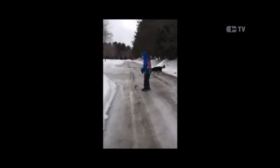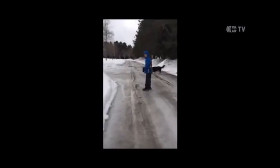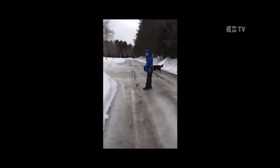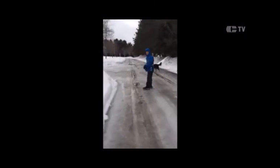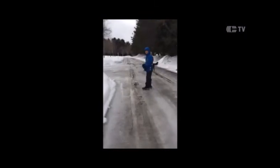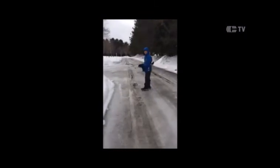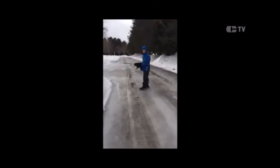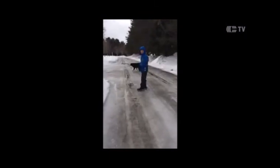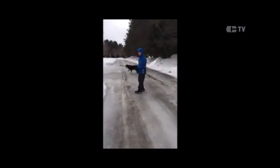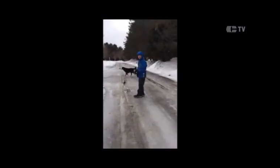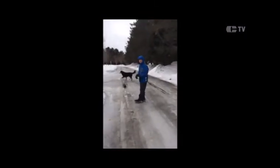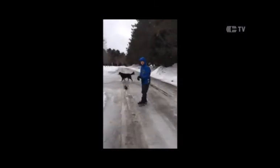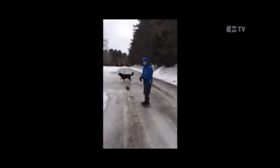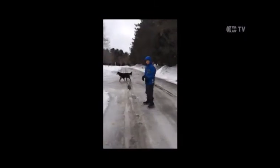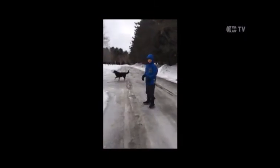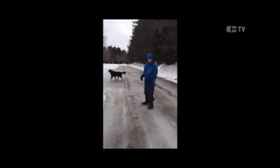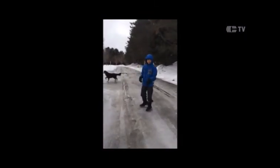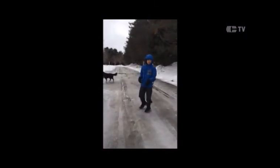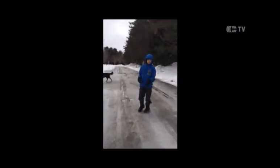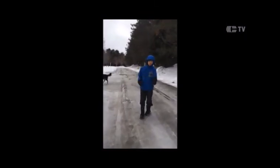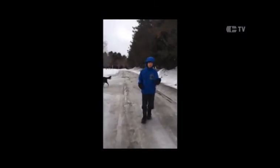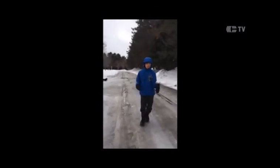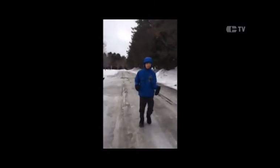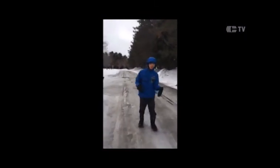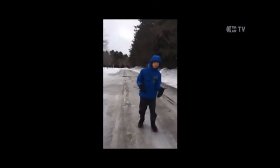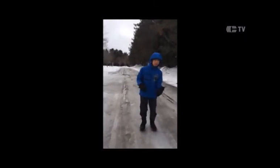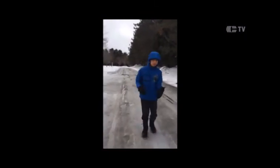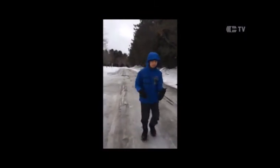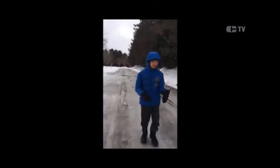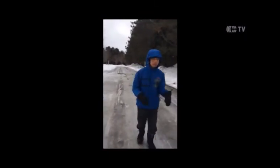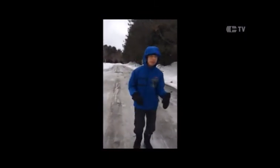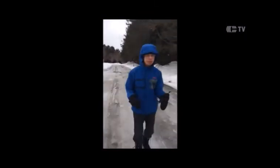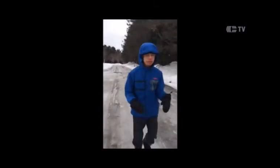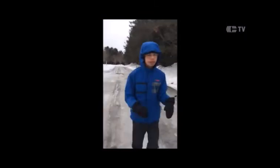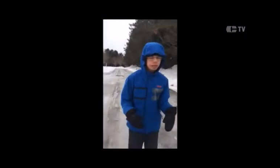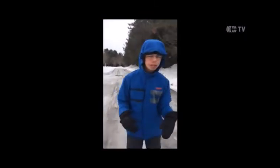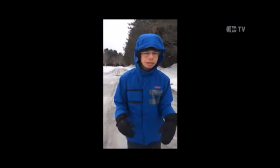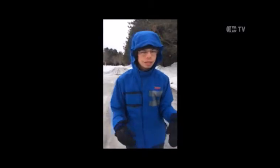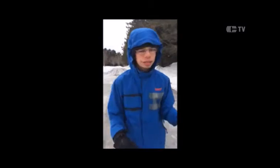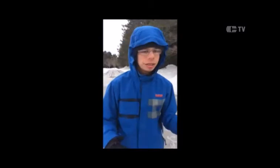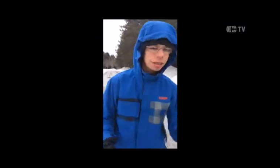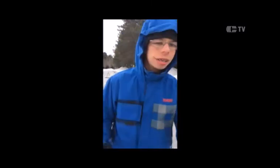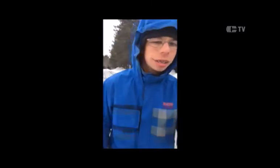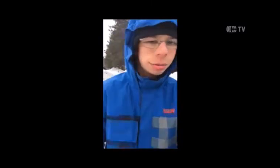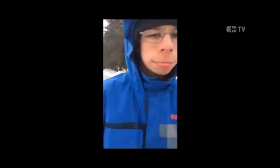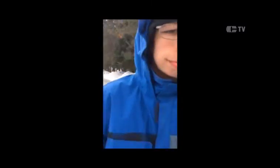You make me happy when skies are gray.